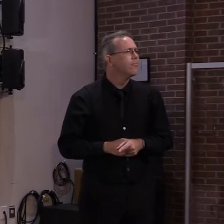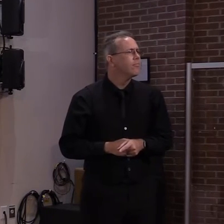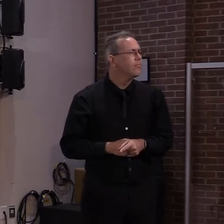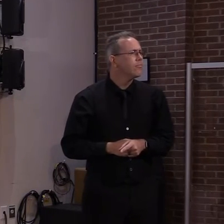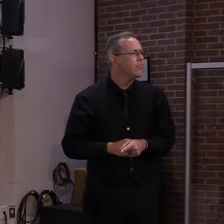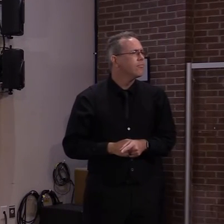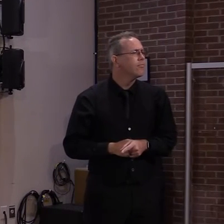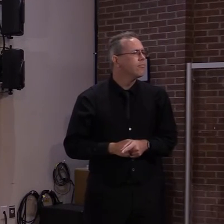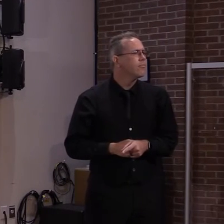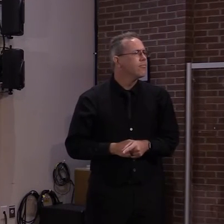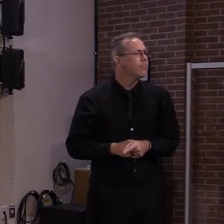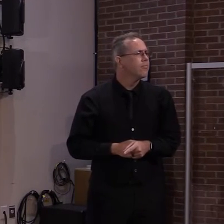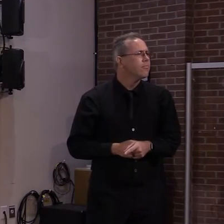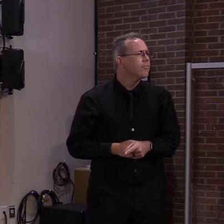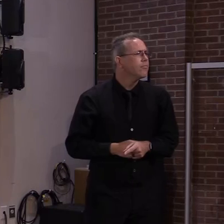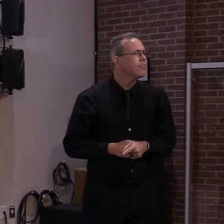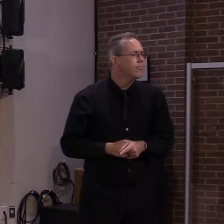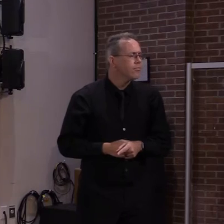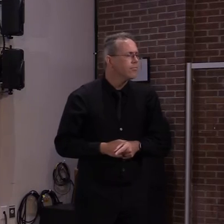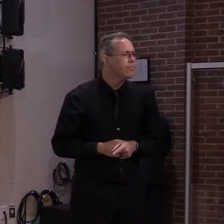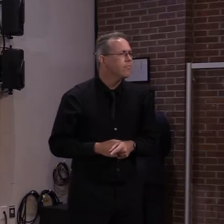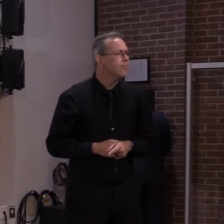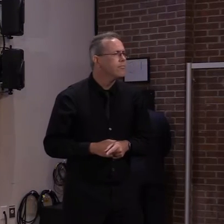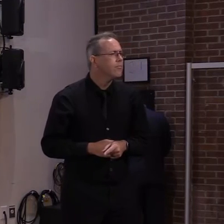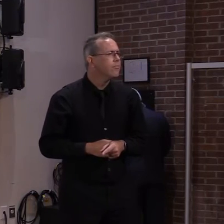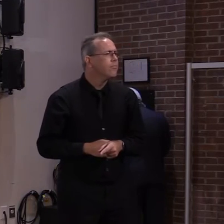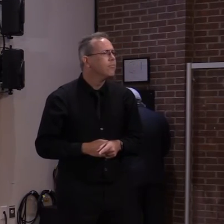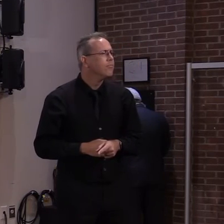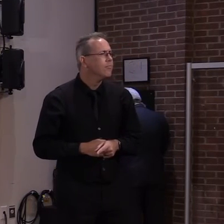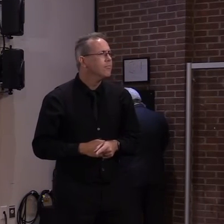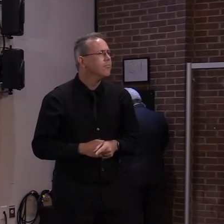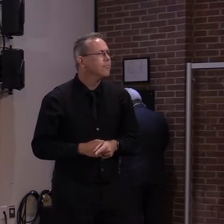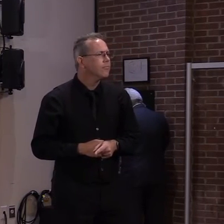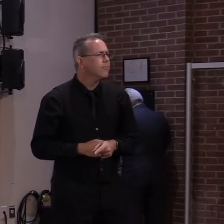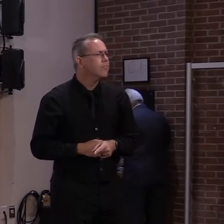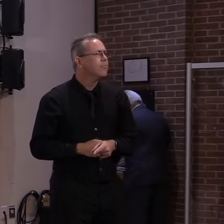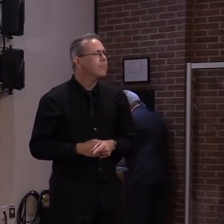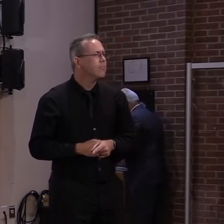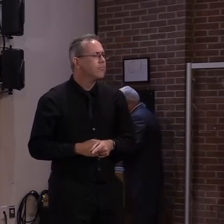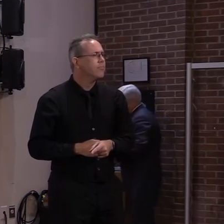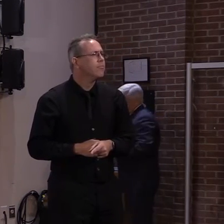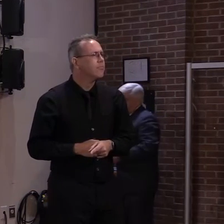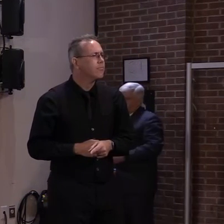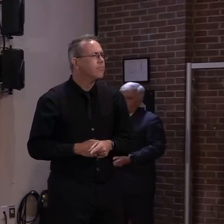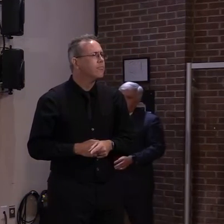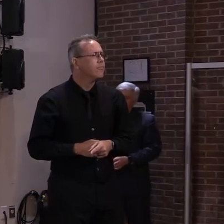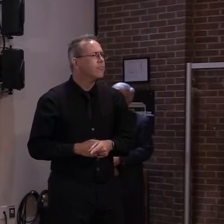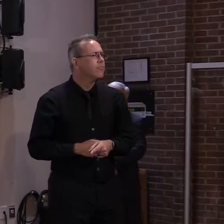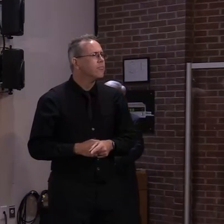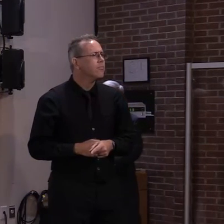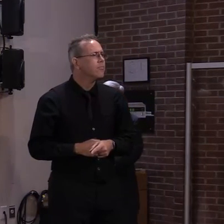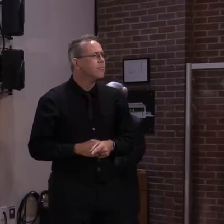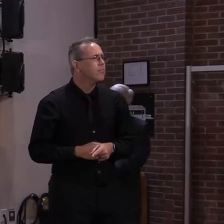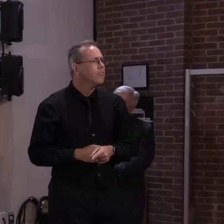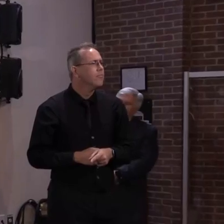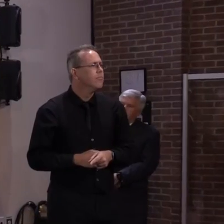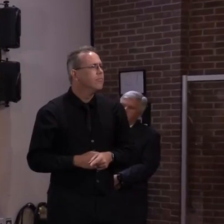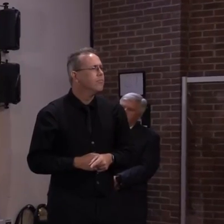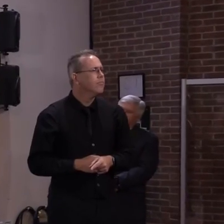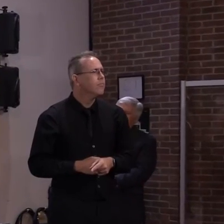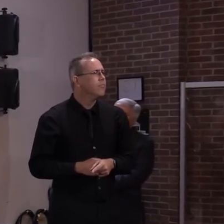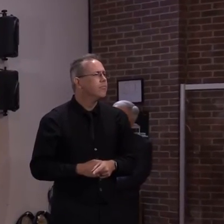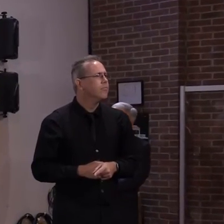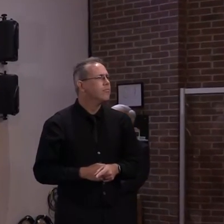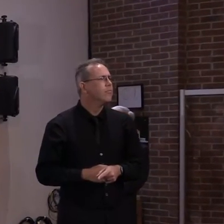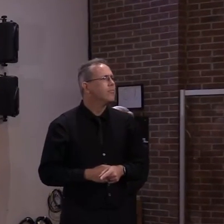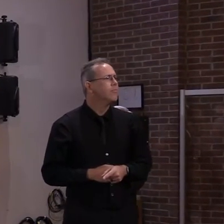regularly. What's happening there, and also are you guys going to commit releasing this more often now as Delta is